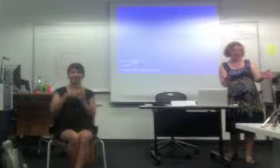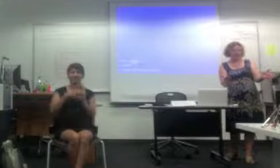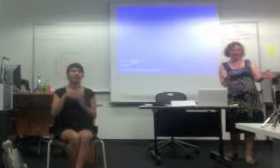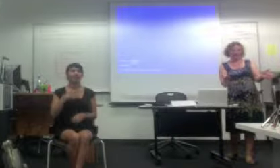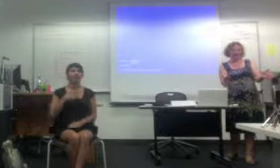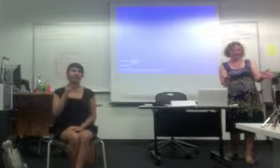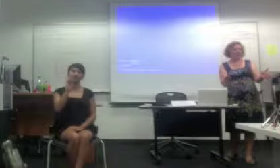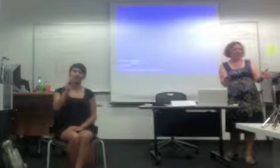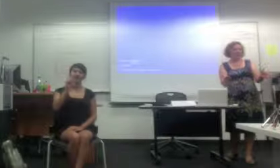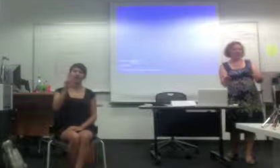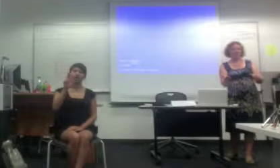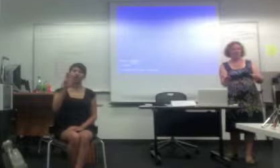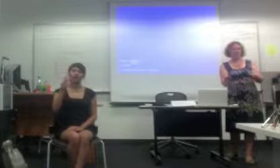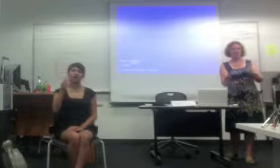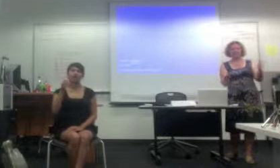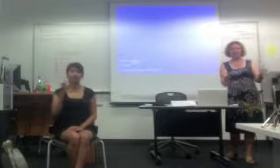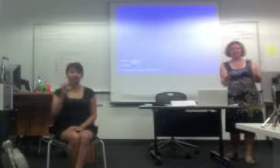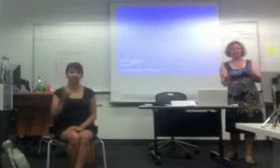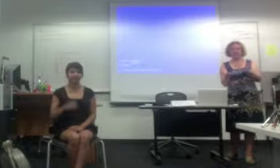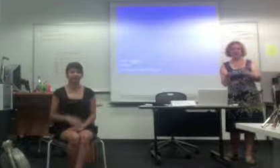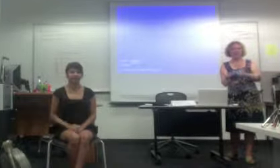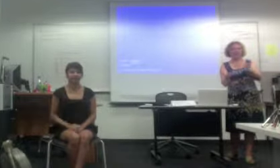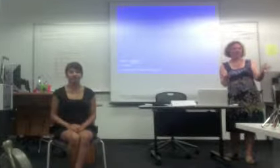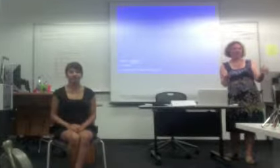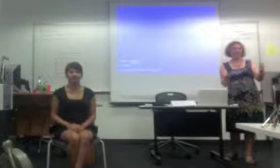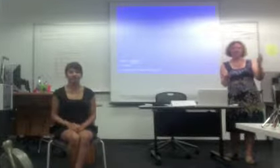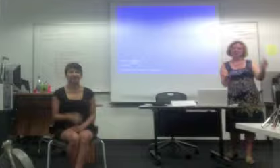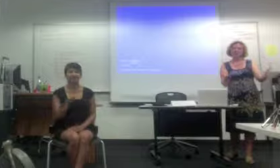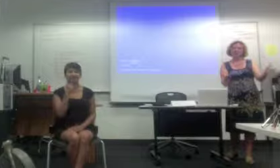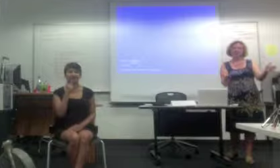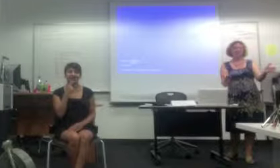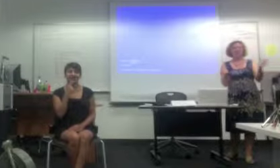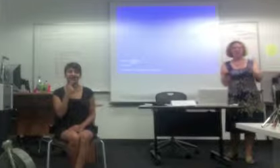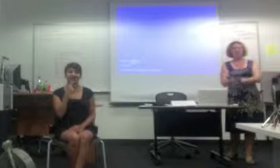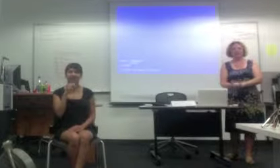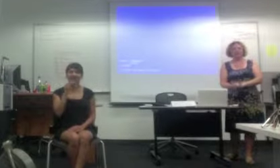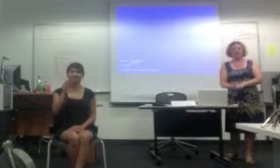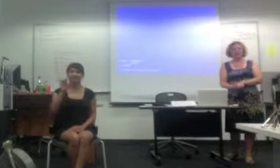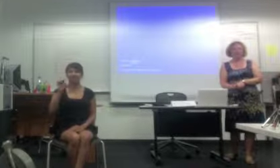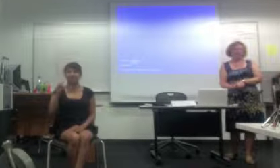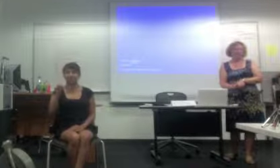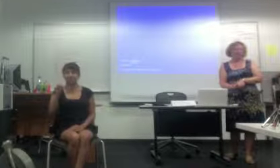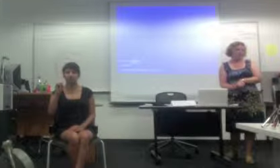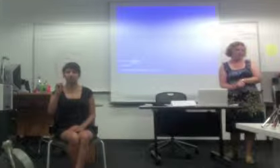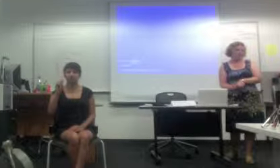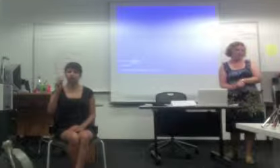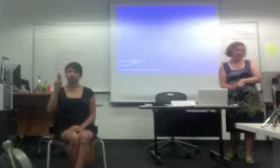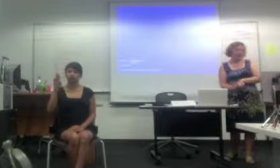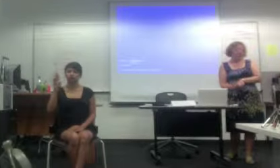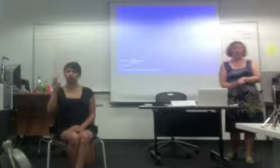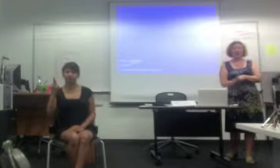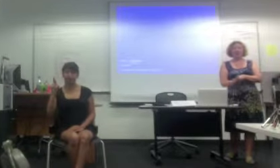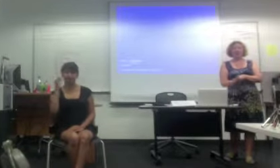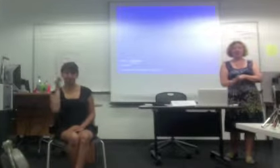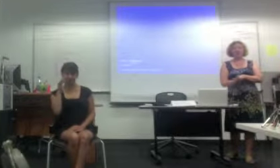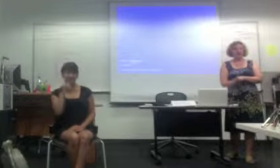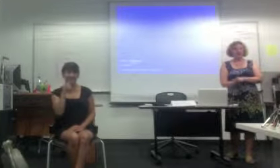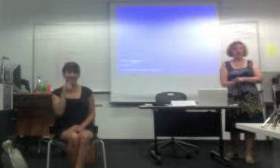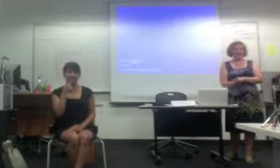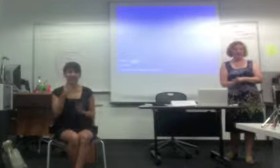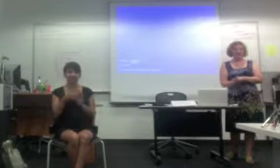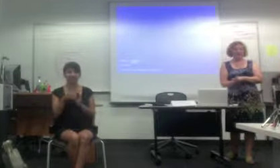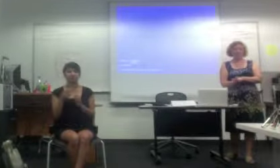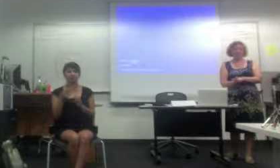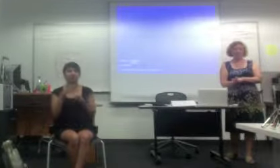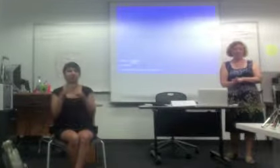As opposed to Ms. Stuber, because if he says that, then she has the floor, Mr. Baker no longer gets to talk. Now, if he doesn't realize that and he's